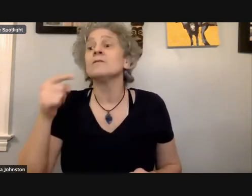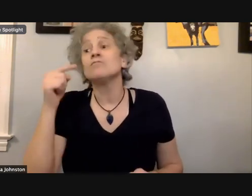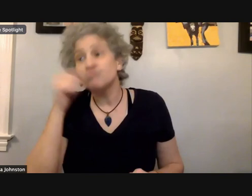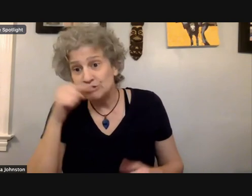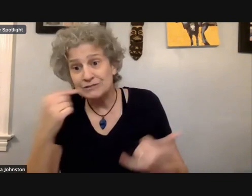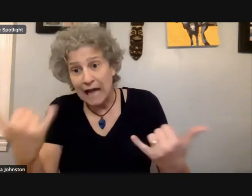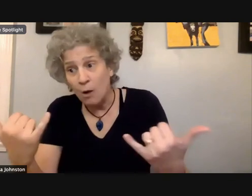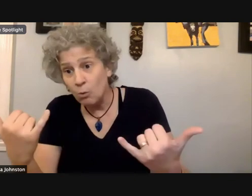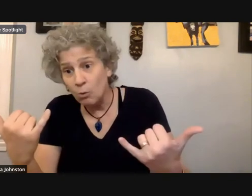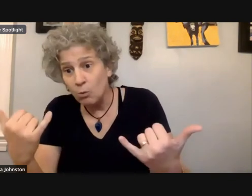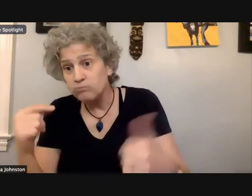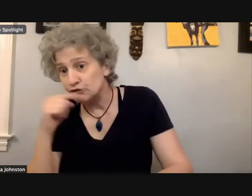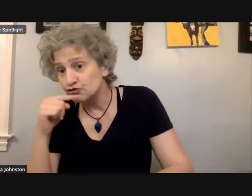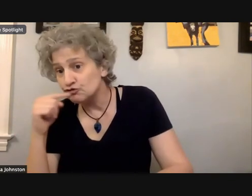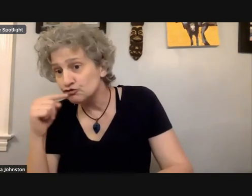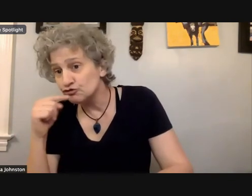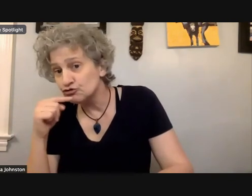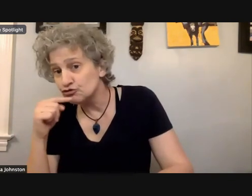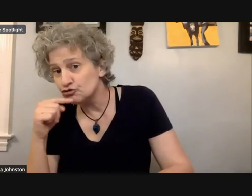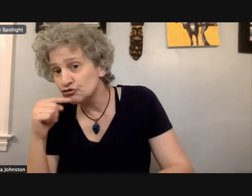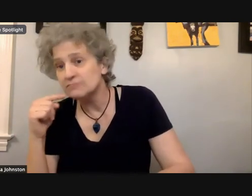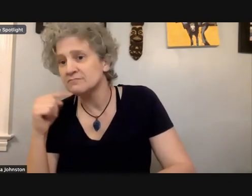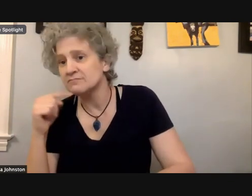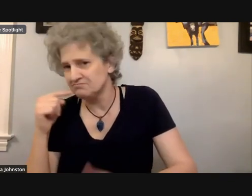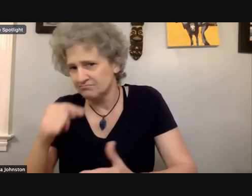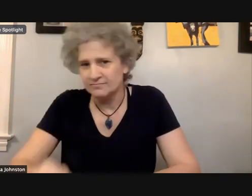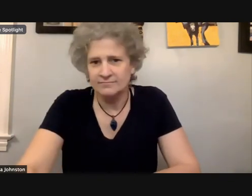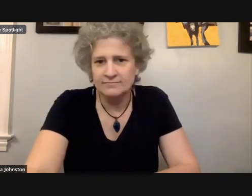your teeth. Now,